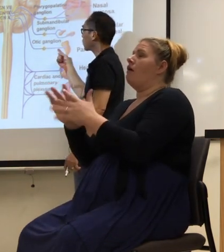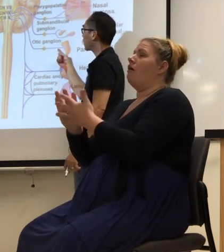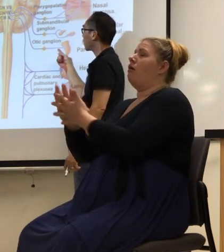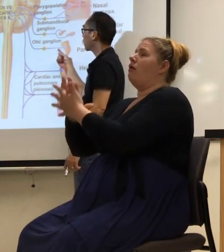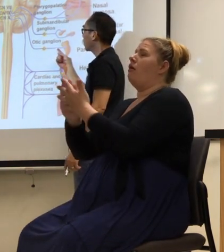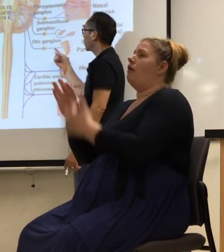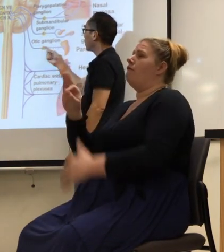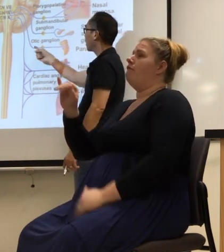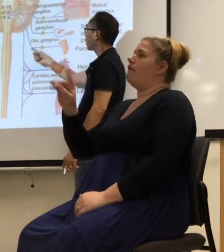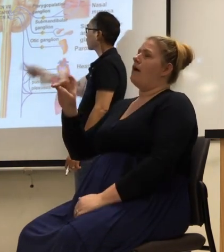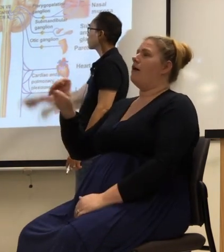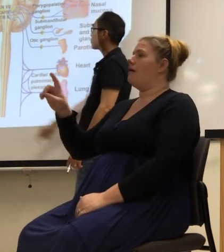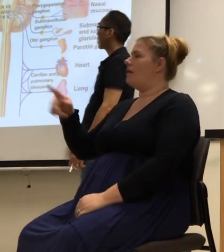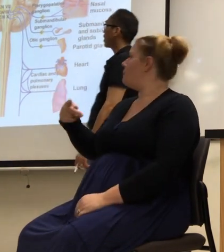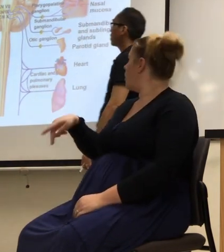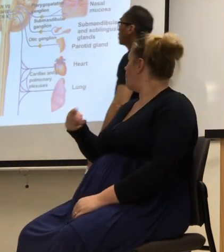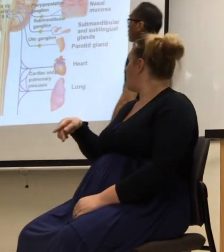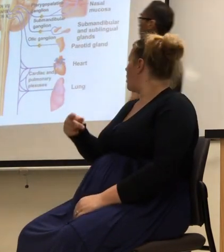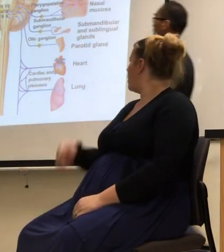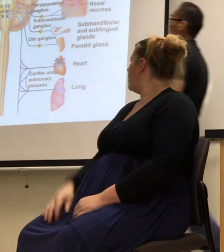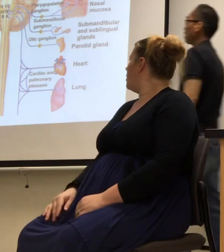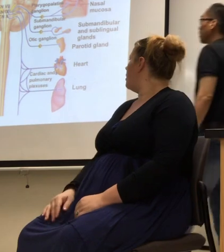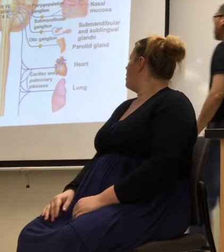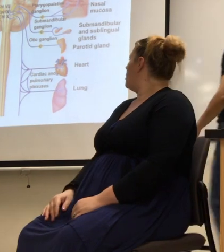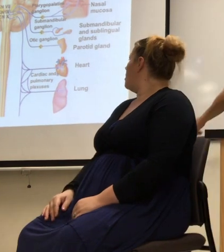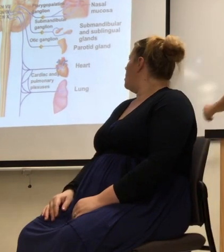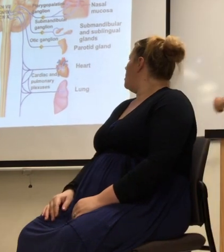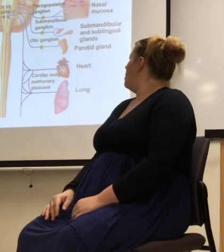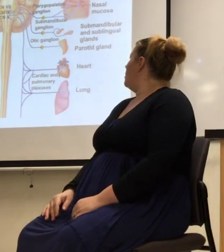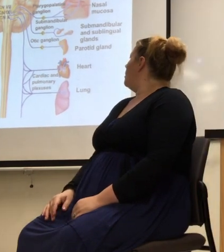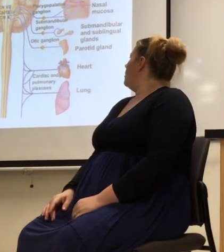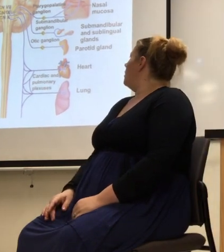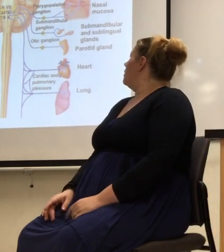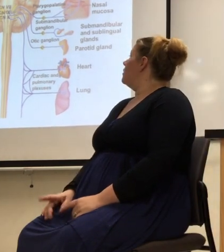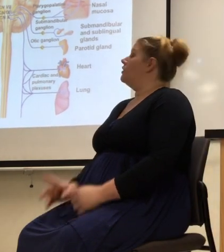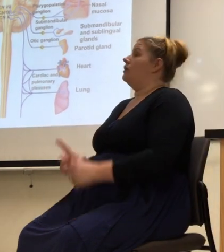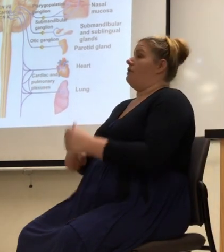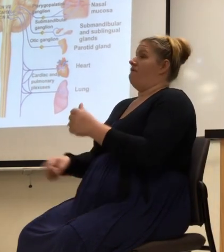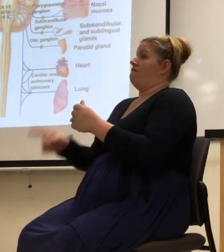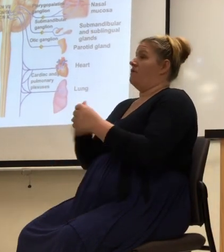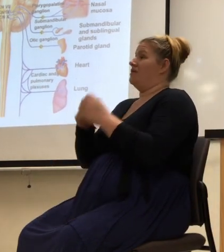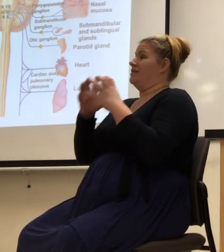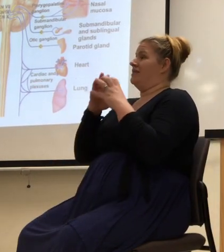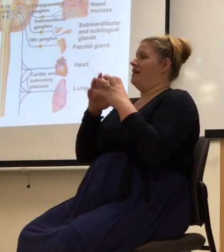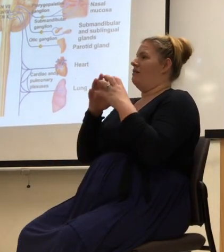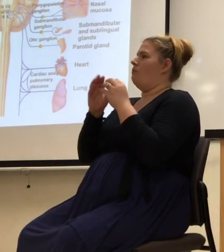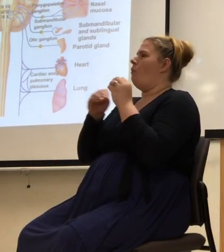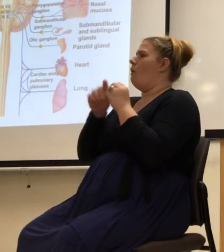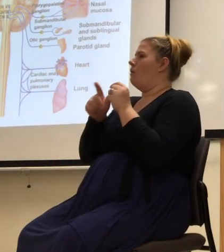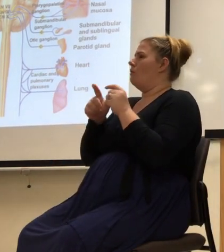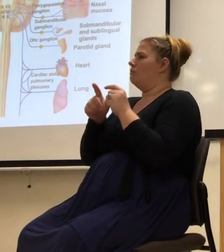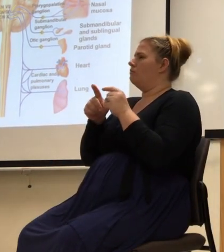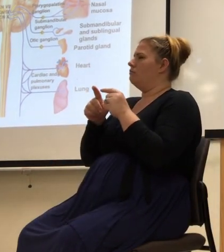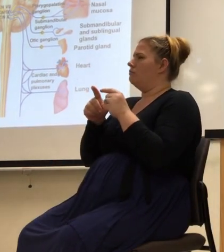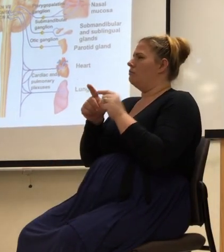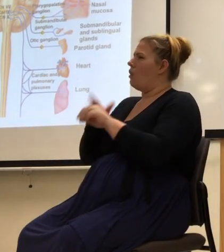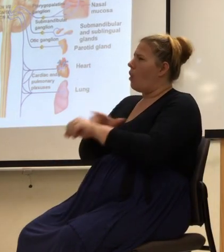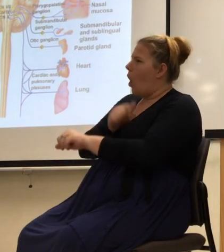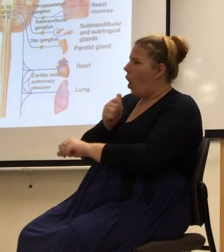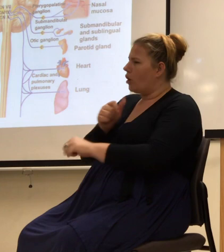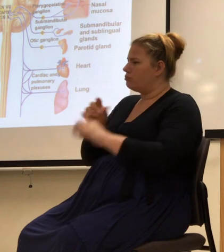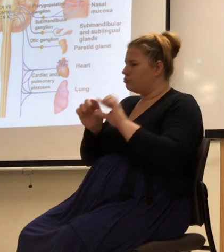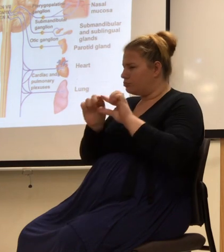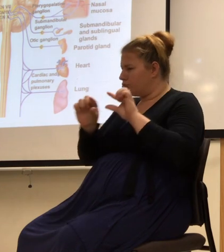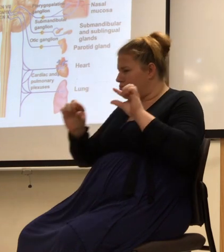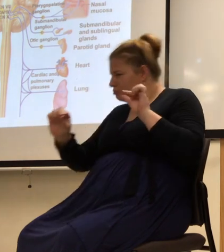they're illustrating there. The first cell is a little bit longer, so I'll just kind of draw the cell body in the central nervous system,